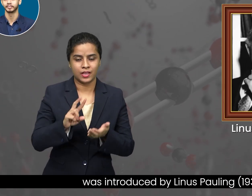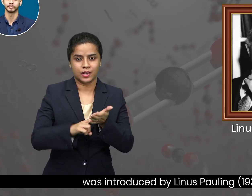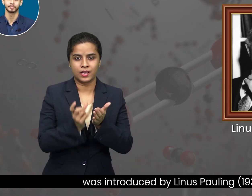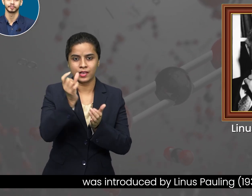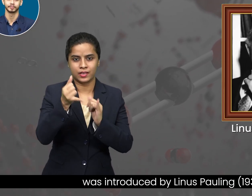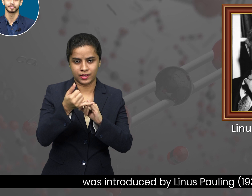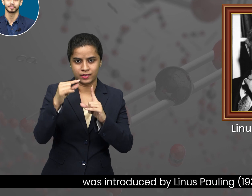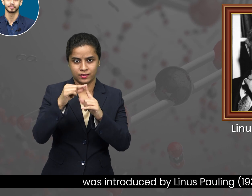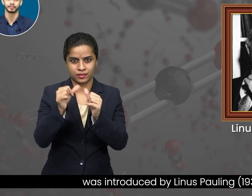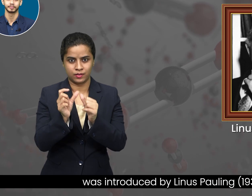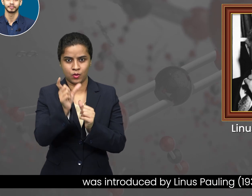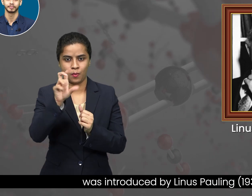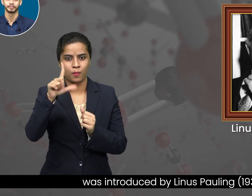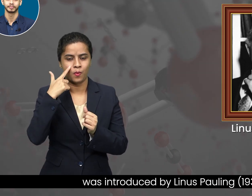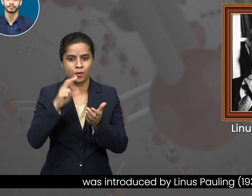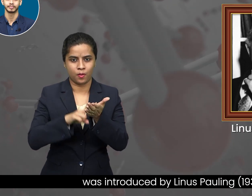Pauling,